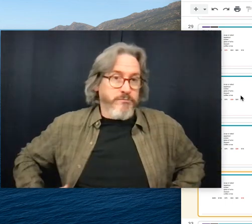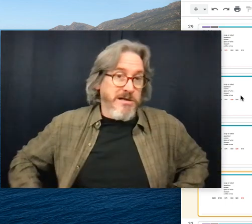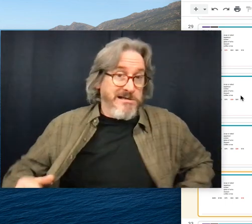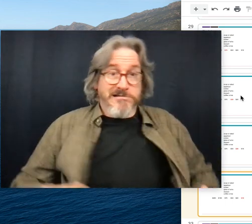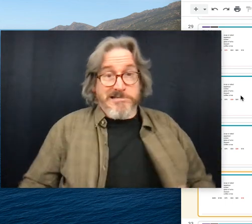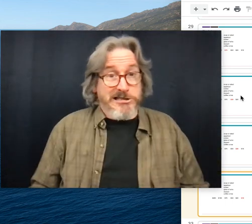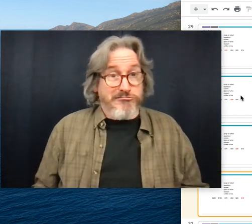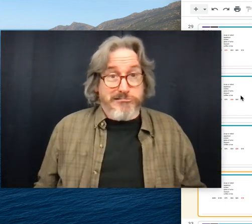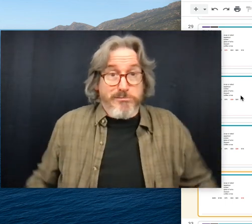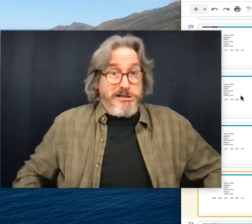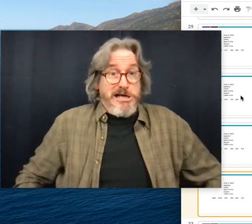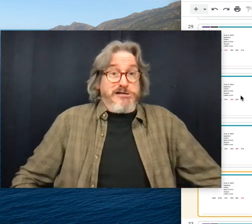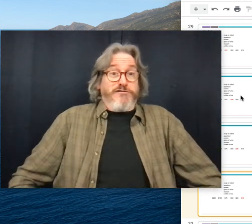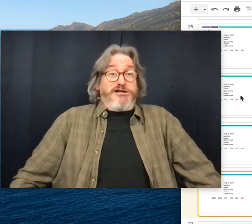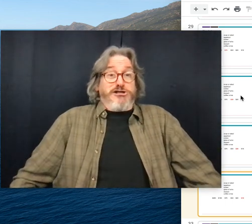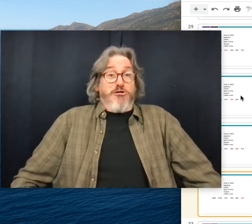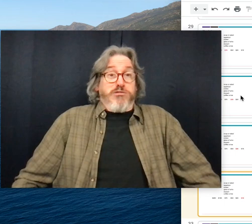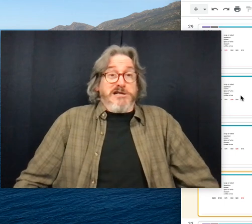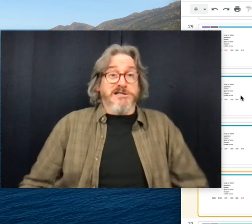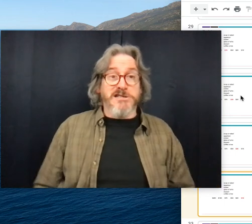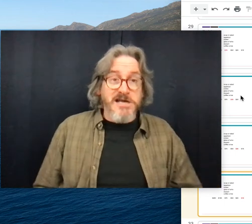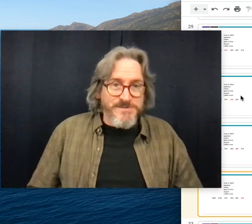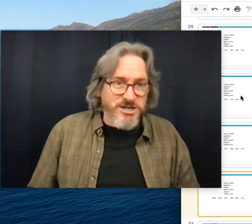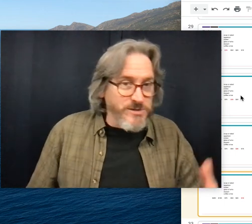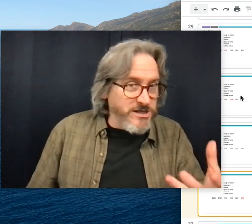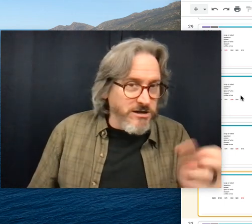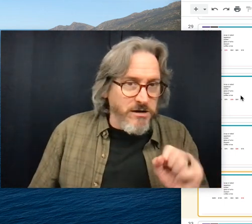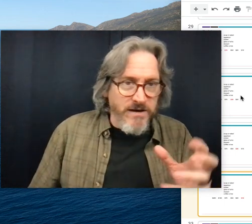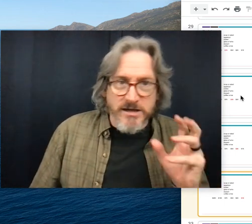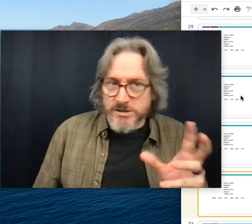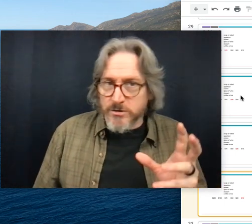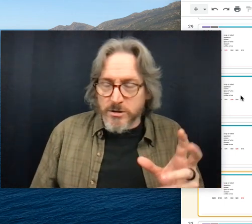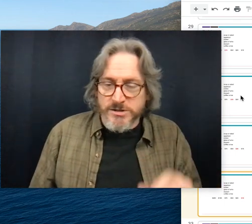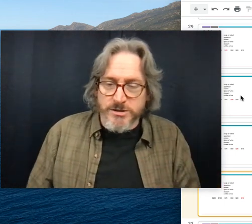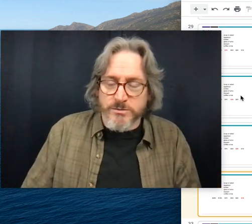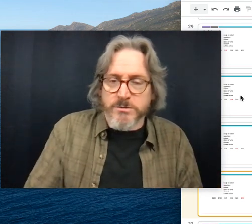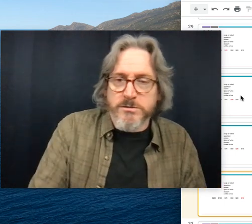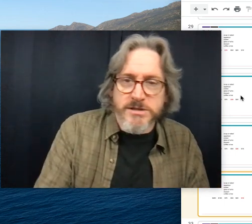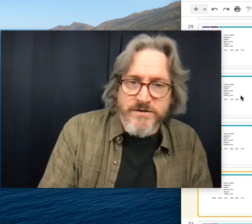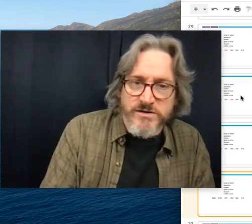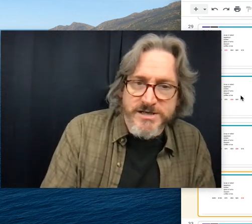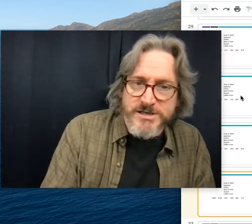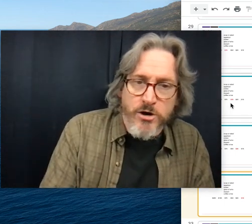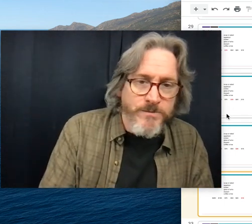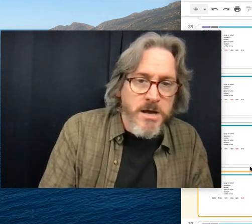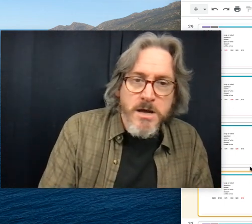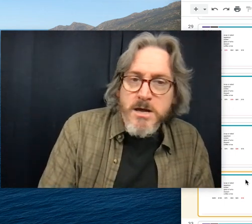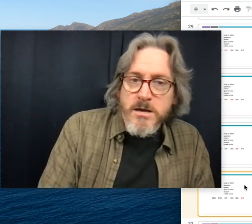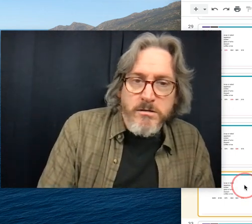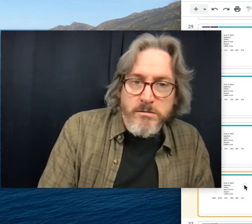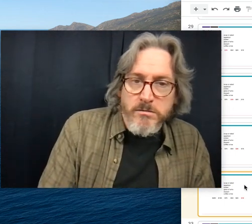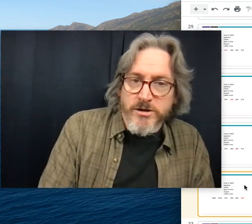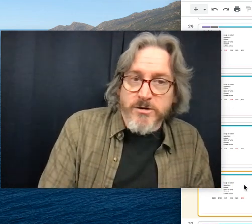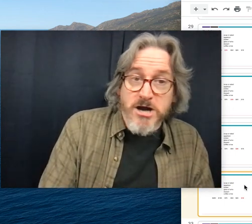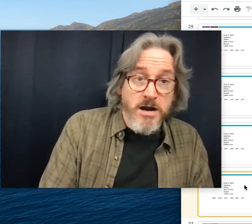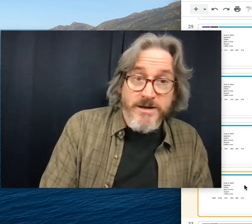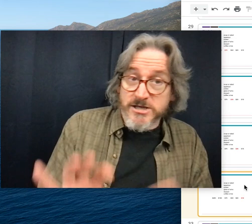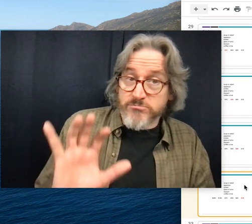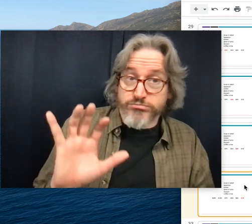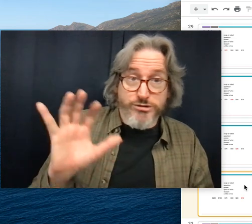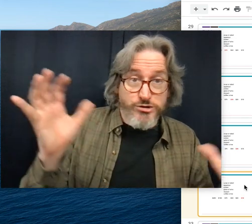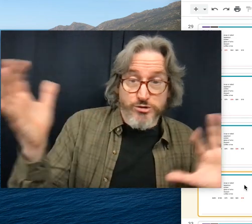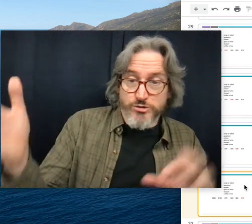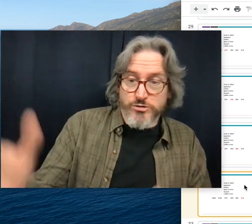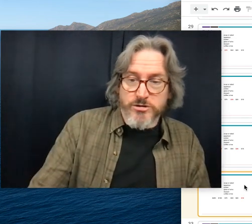be, well, you know, that's dumb San Francisco prices, especially with Silicon Valley so close to San Francisco. Their economy